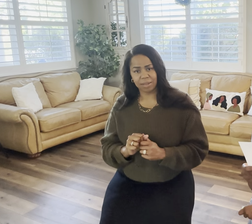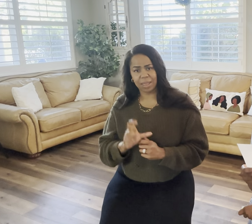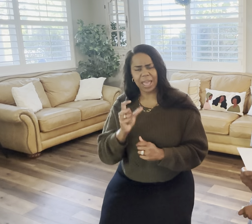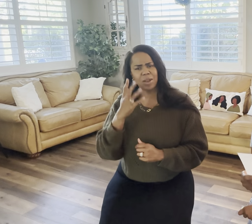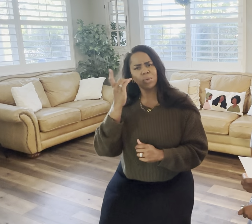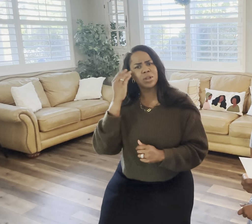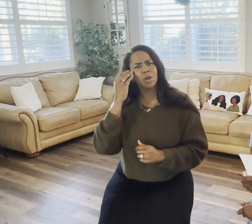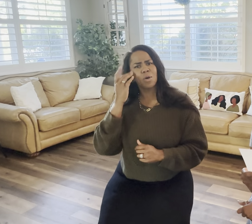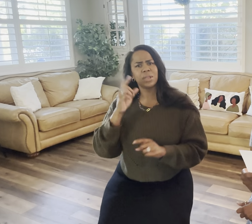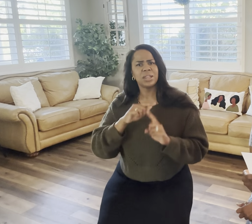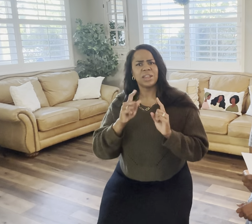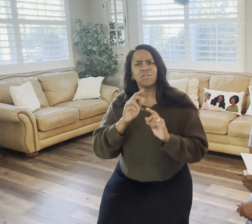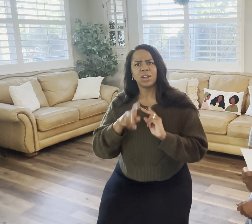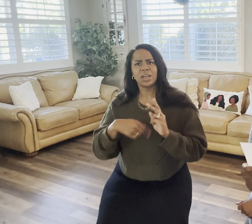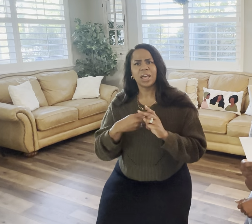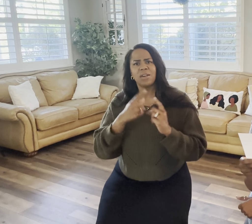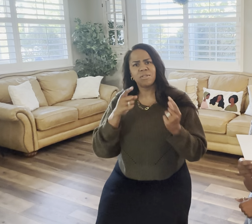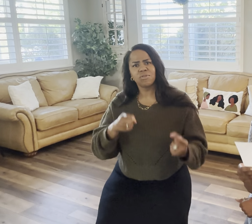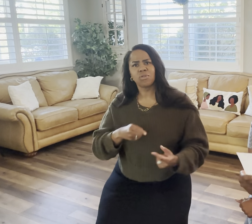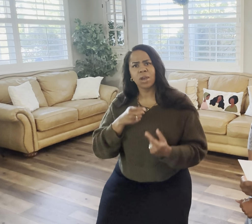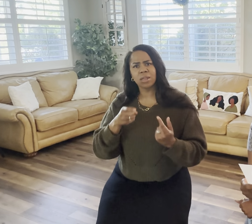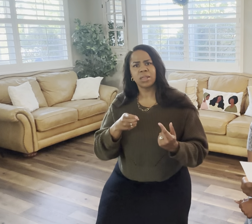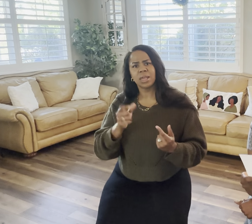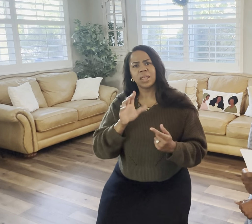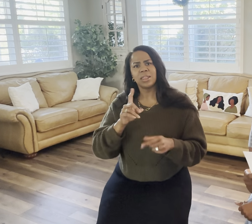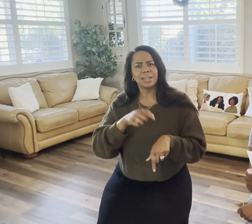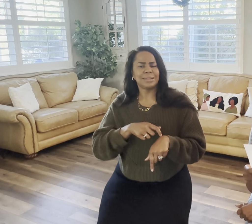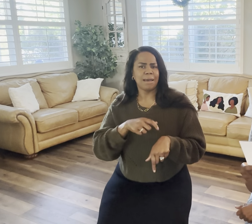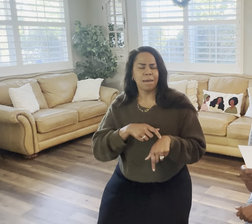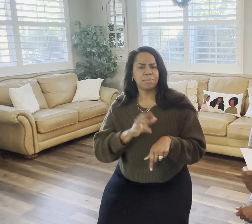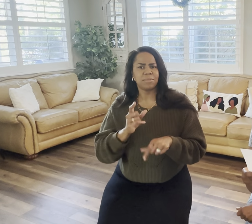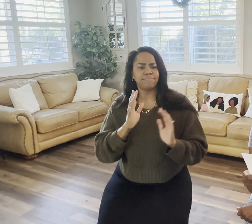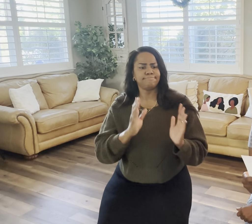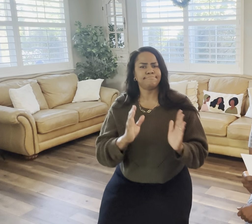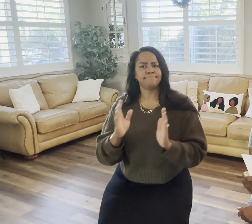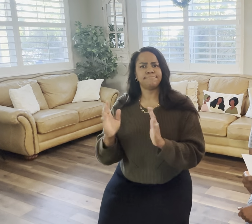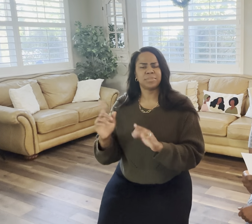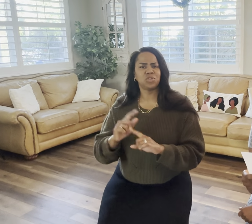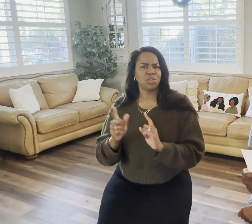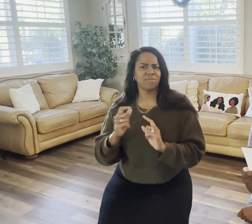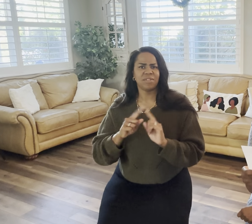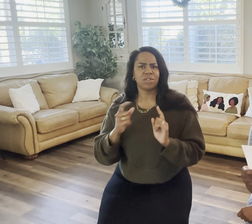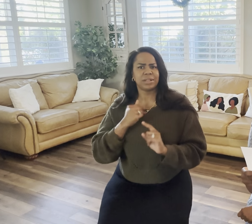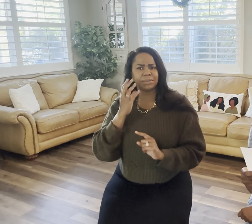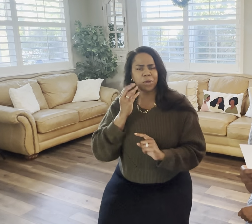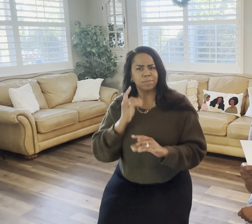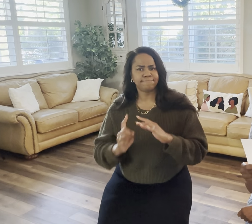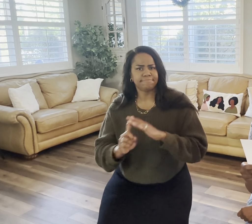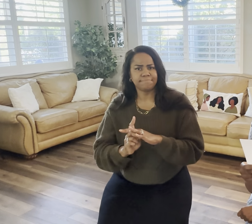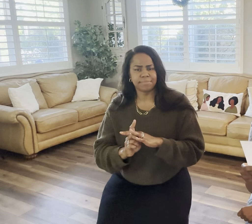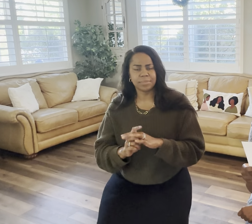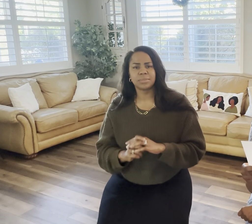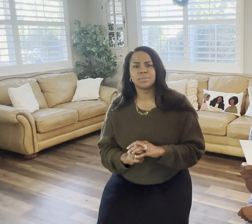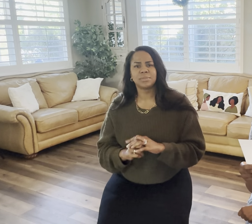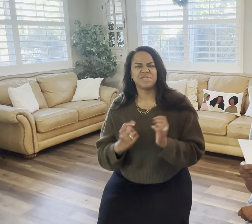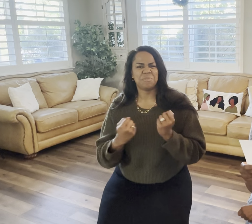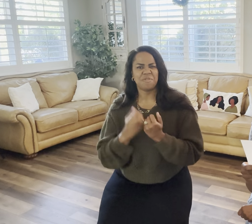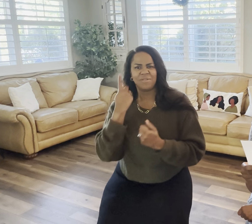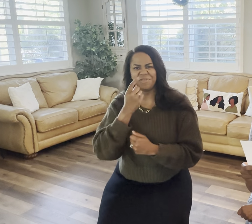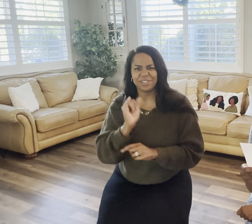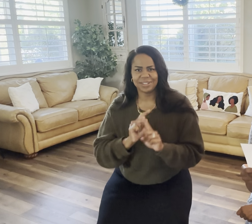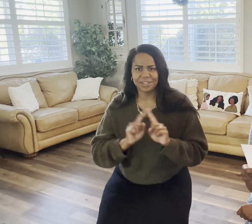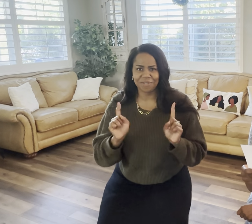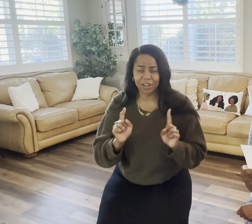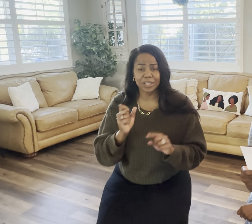at different times of our lives, at different ages in our lives, are different struggles. So as I said, seems like they've